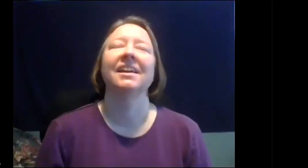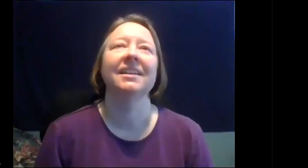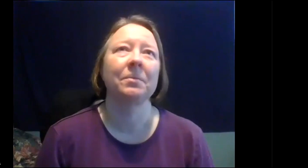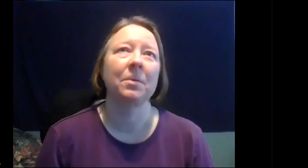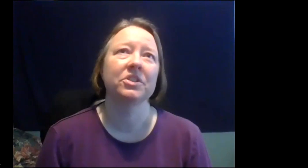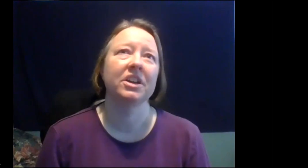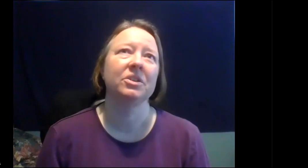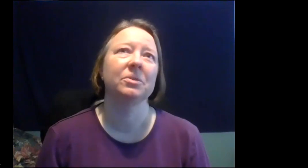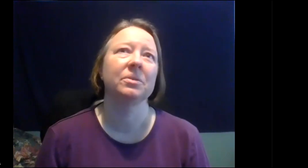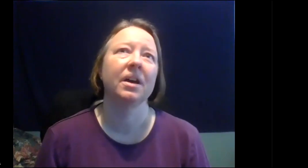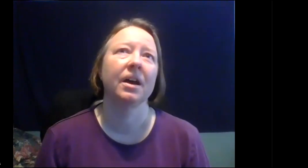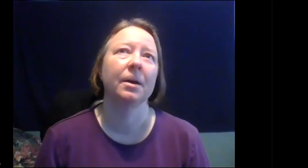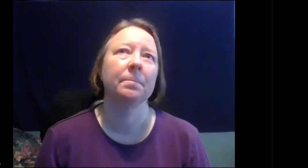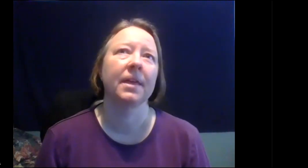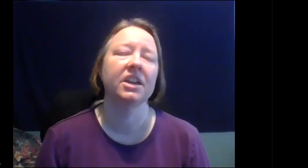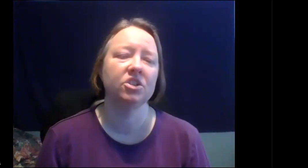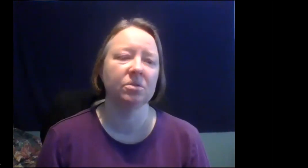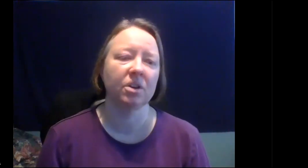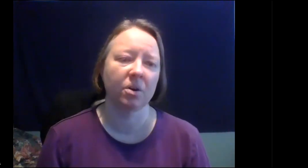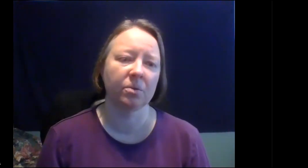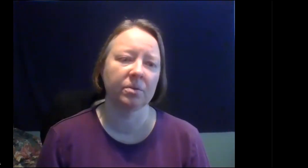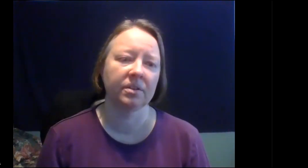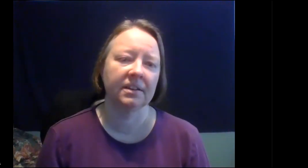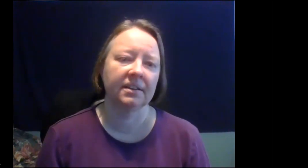Again, I wish I knew. I do know